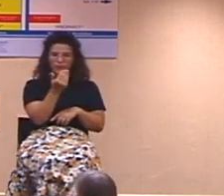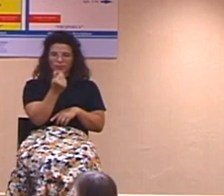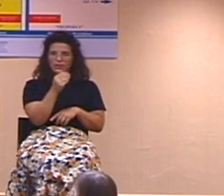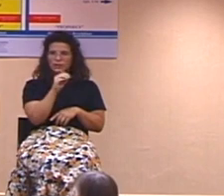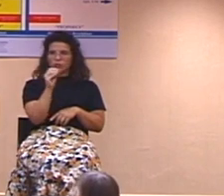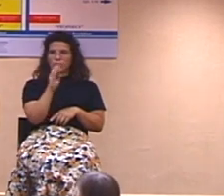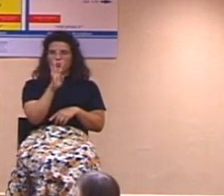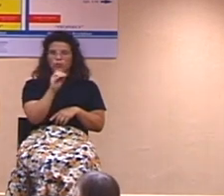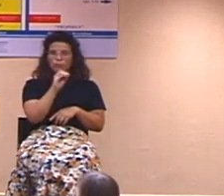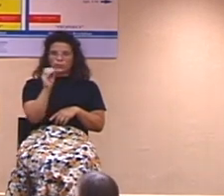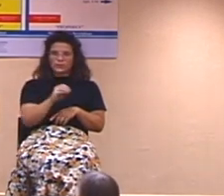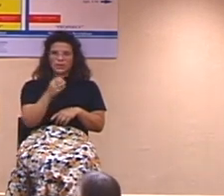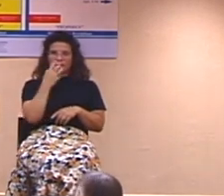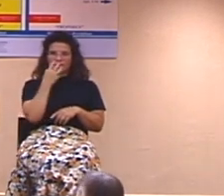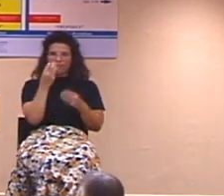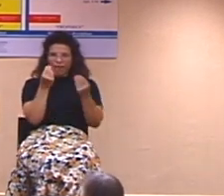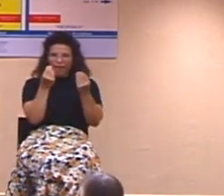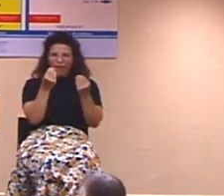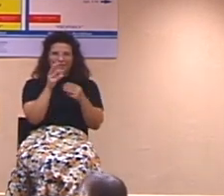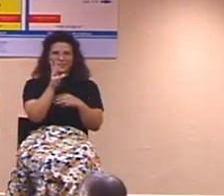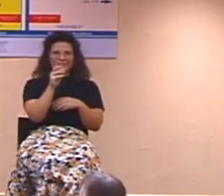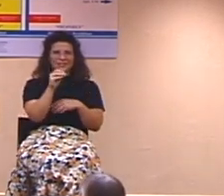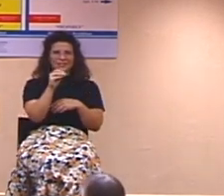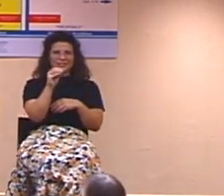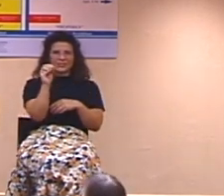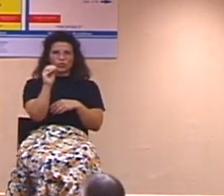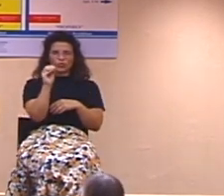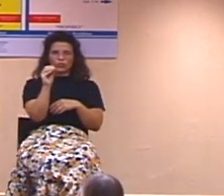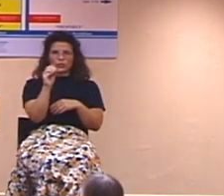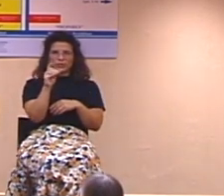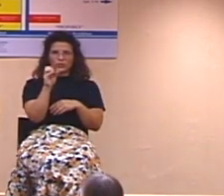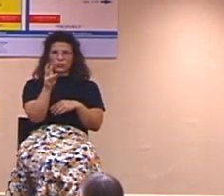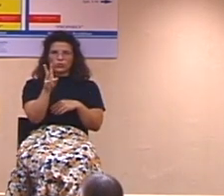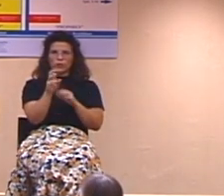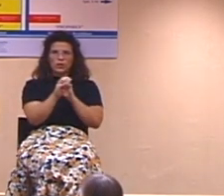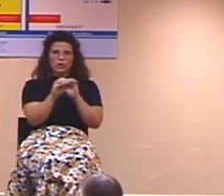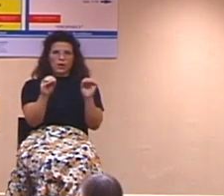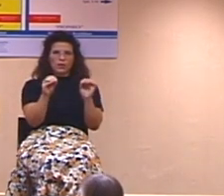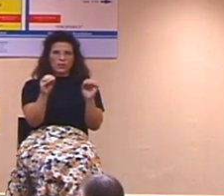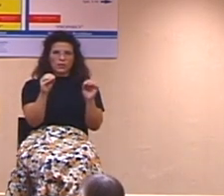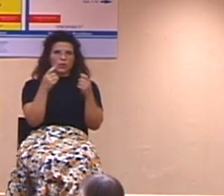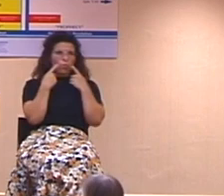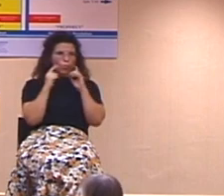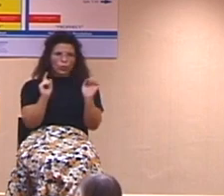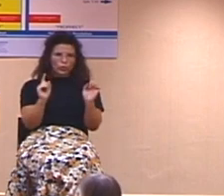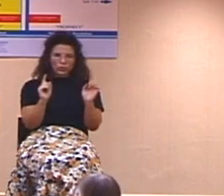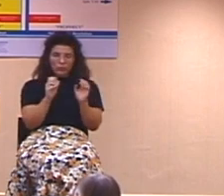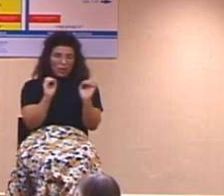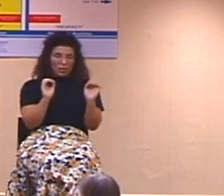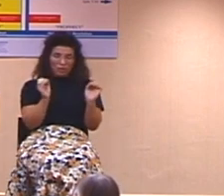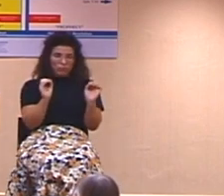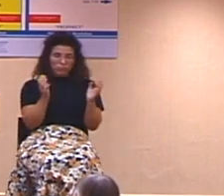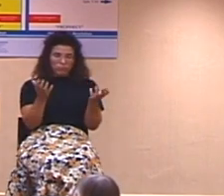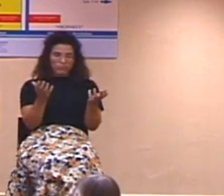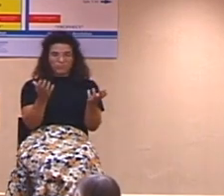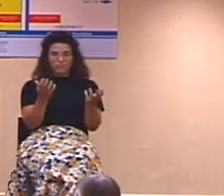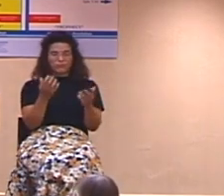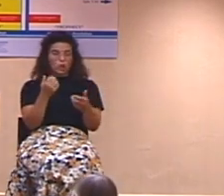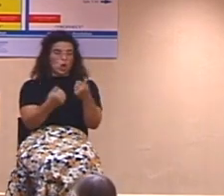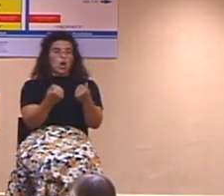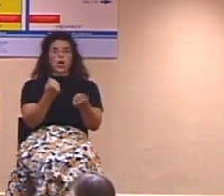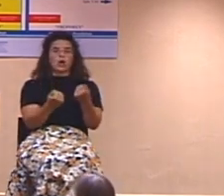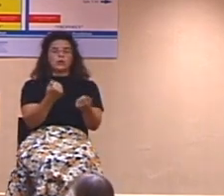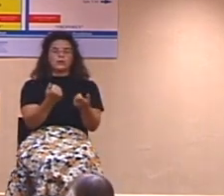humidity, 60 degrees on the dew point. You know what that means? Nothing works. Okay? So you get in your